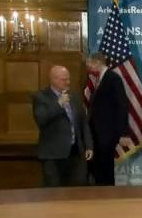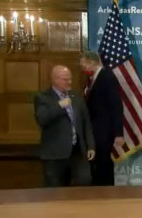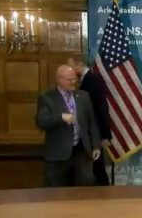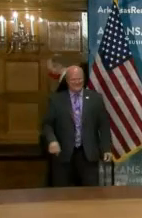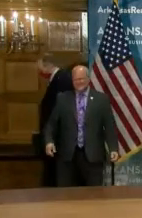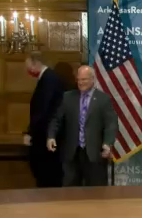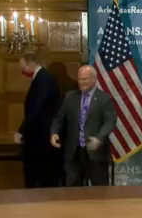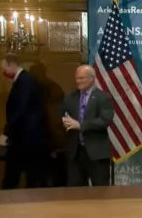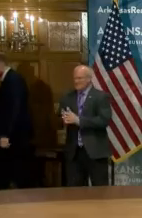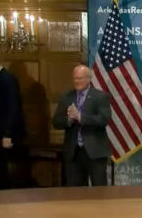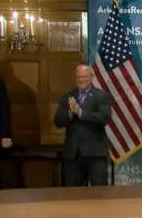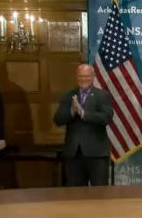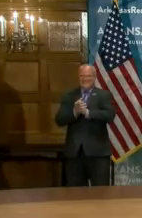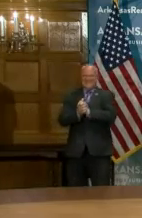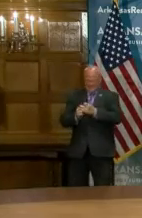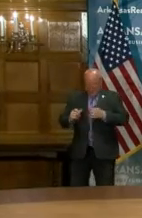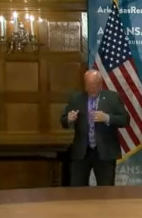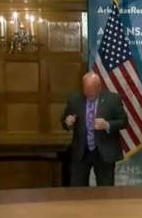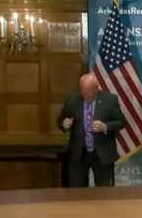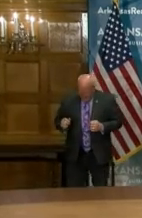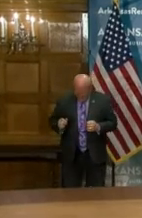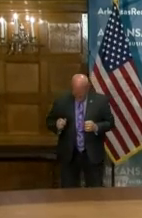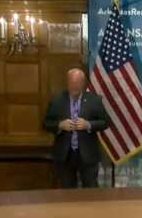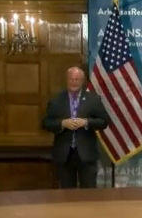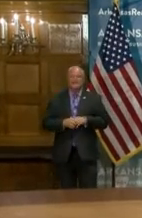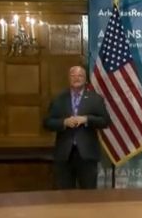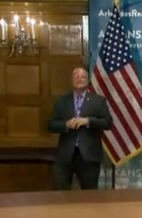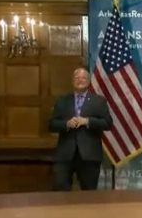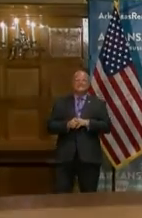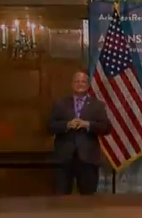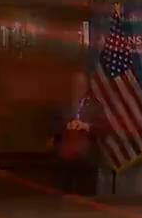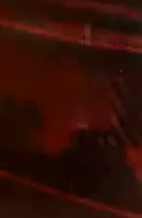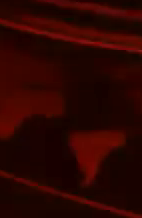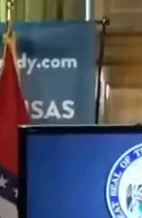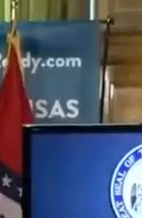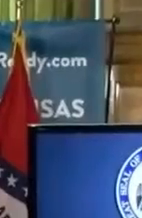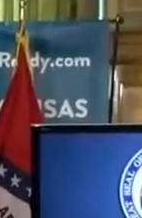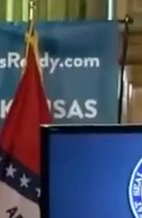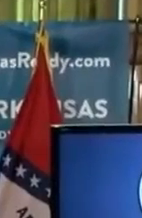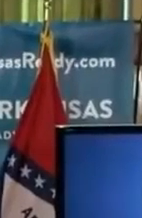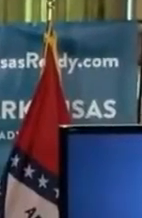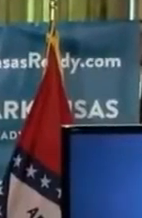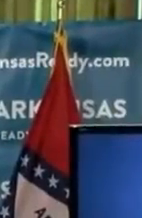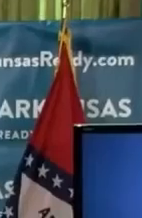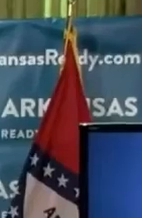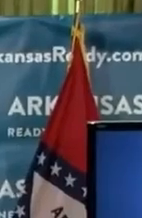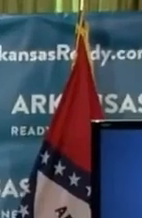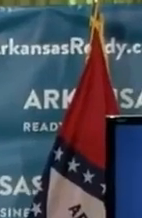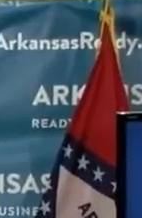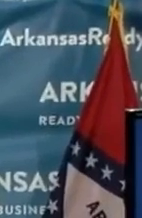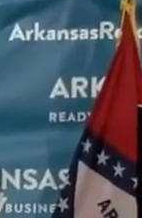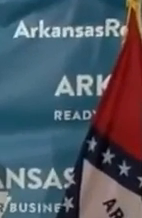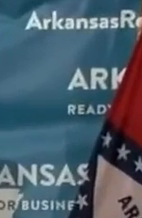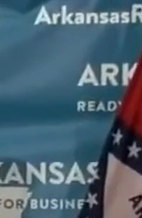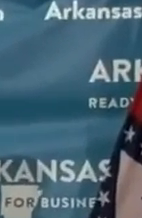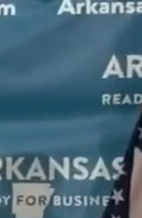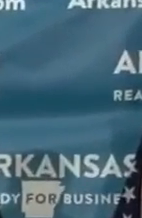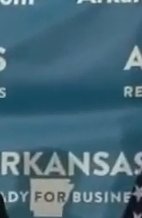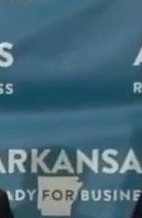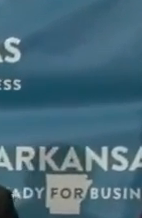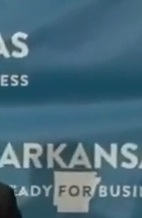online. Press conference is up, so let's listen in, everybody, on NEA Report. Good afternoon to everyone. First of all,